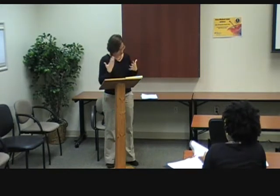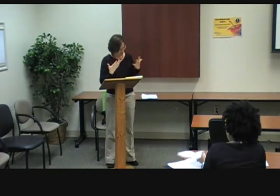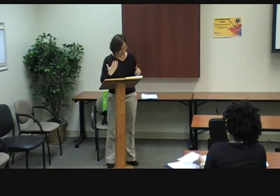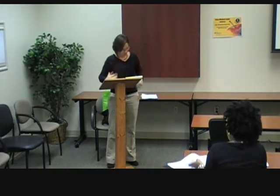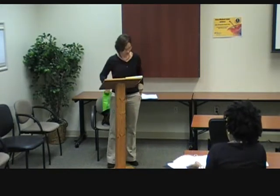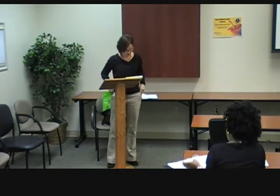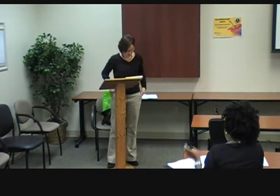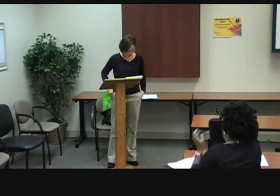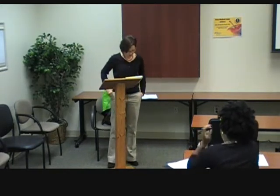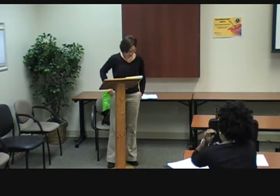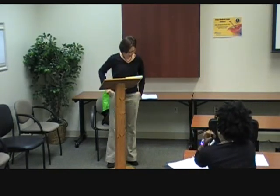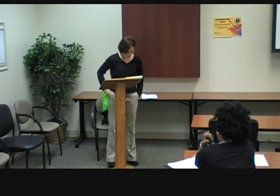to express yourself.